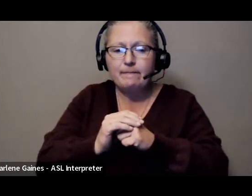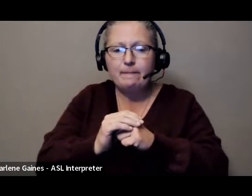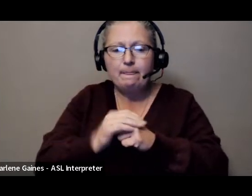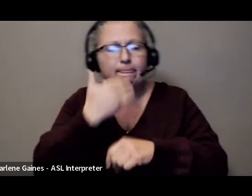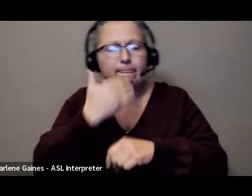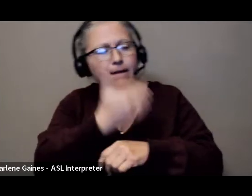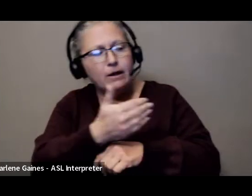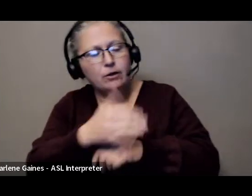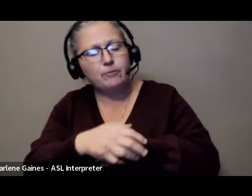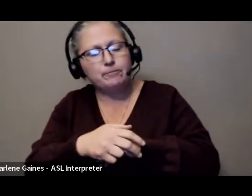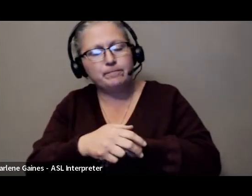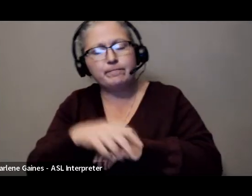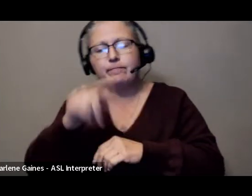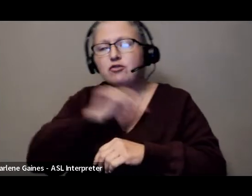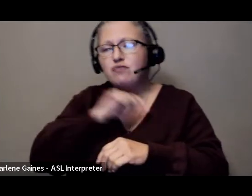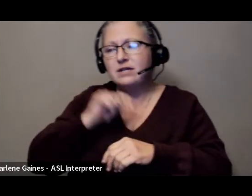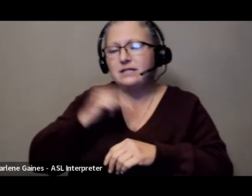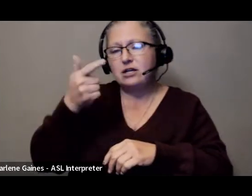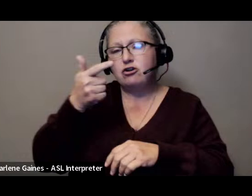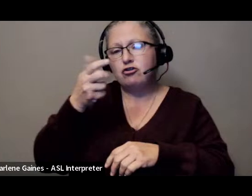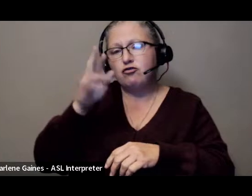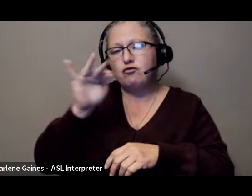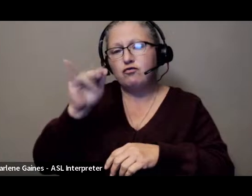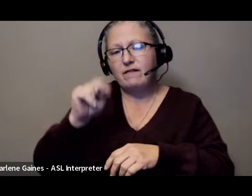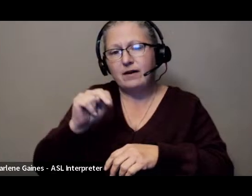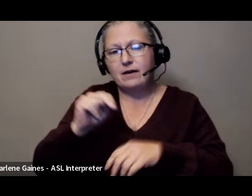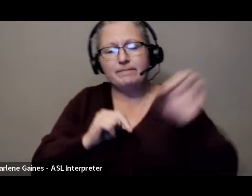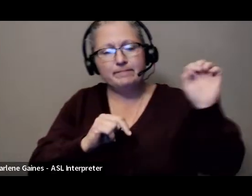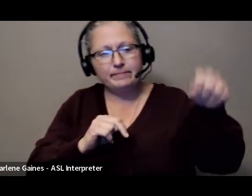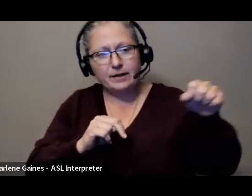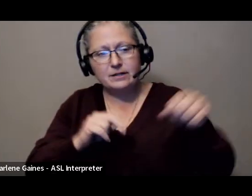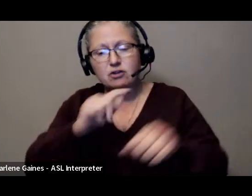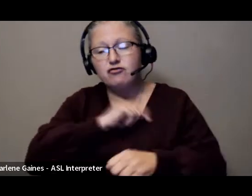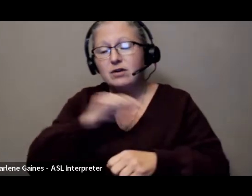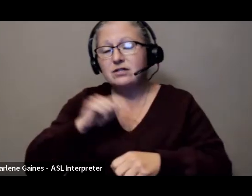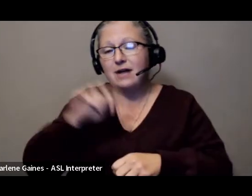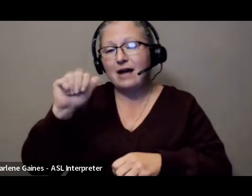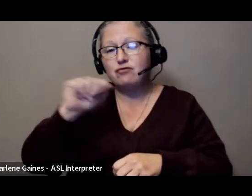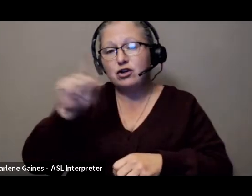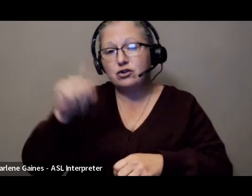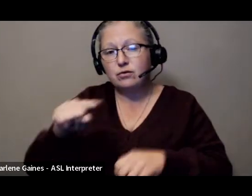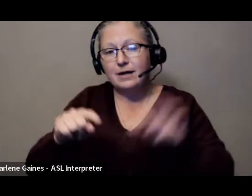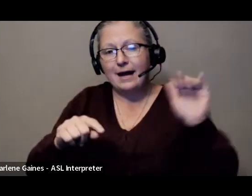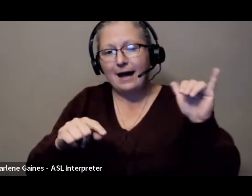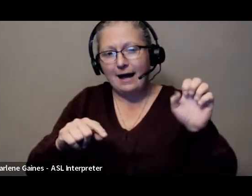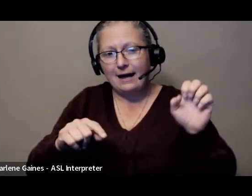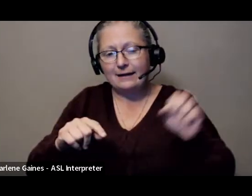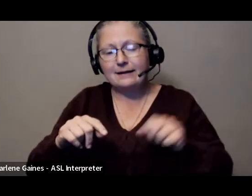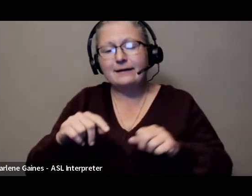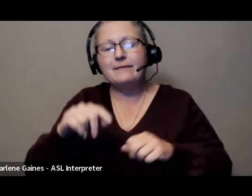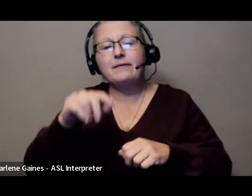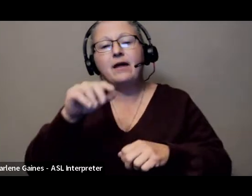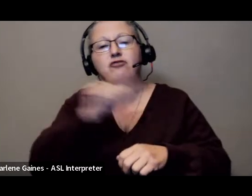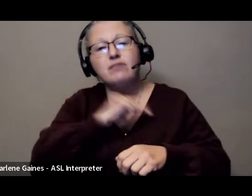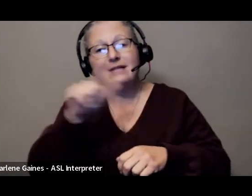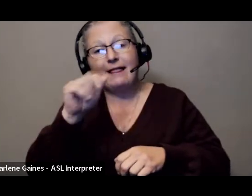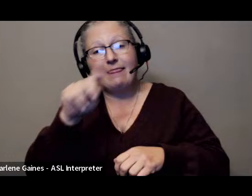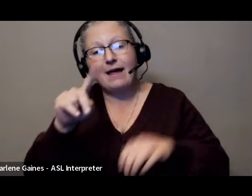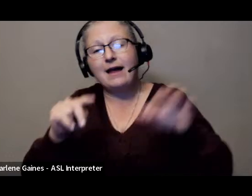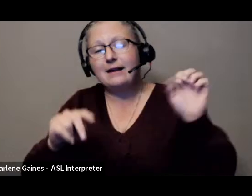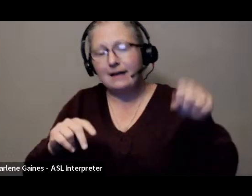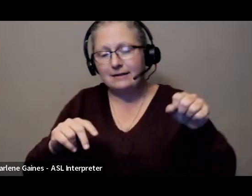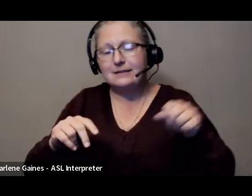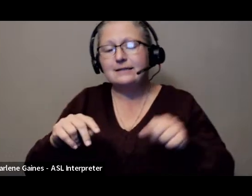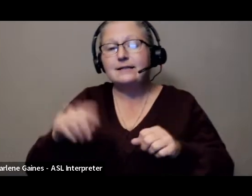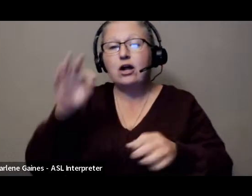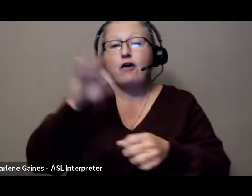Thank you. Trustee Griffin, Aye. trustee Andrade Zuniga. Aye. Trustee Land, aye. So